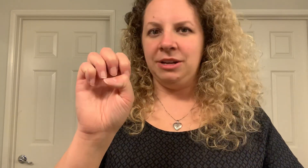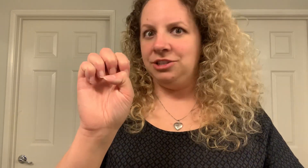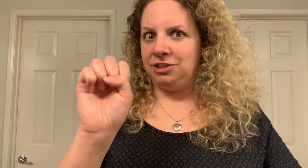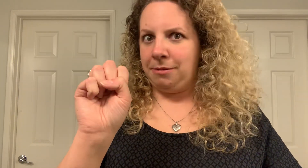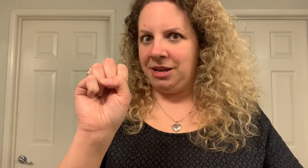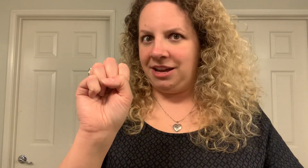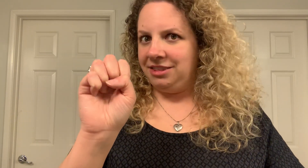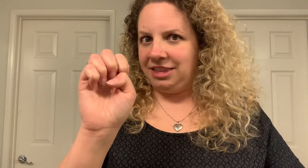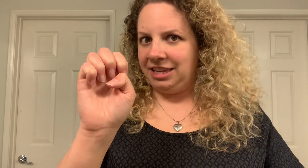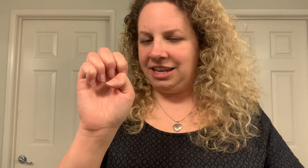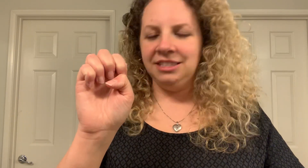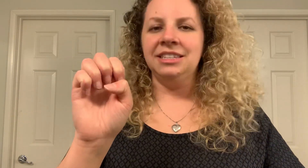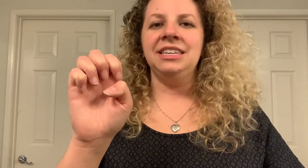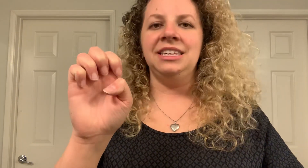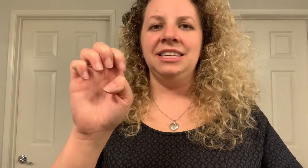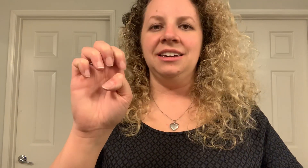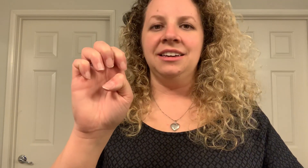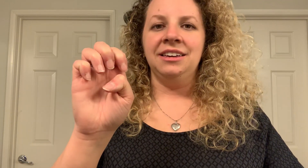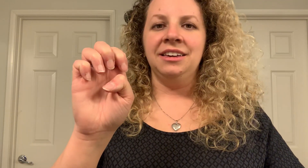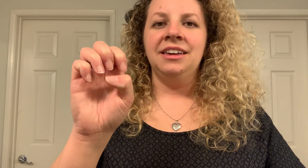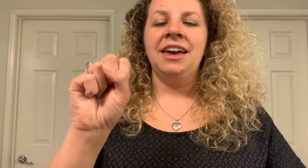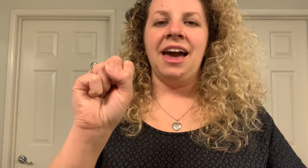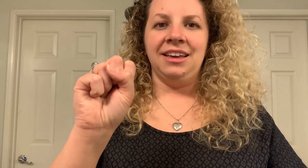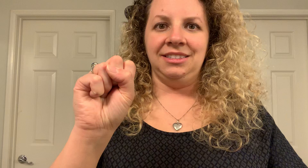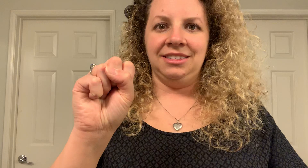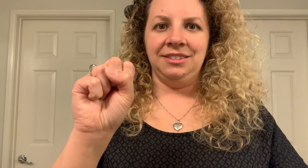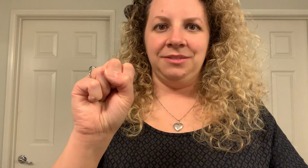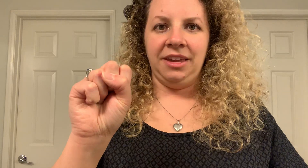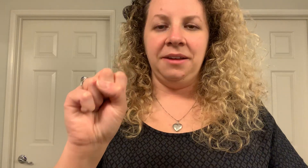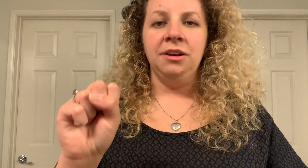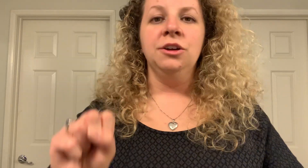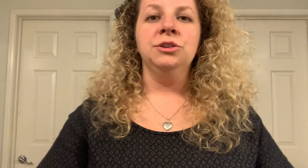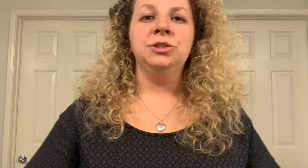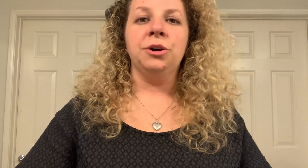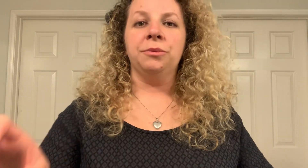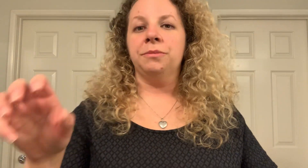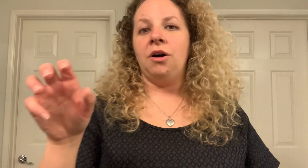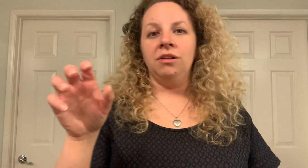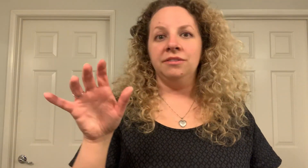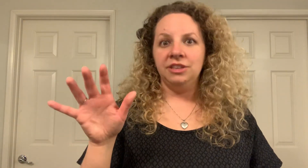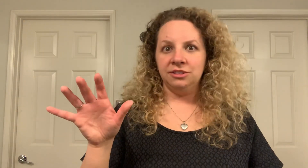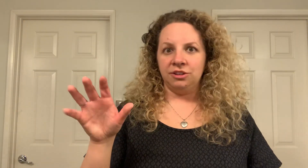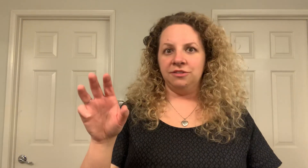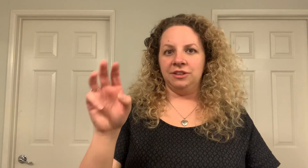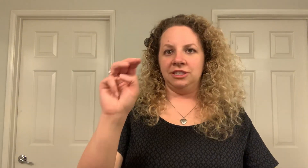just not behind like an S, E, S, okay? So all of these are the fist letters,